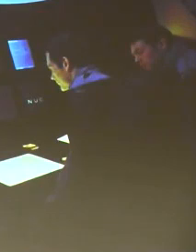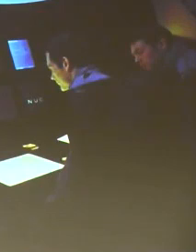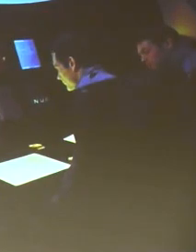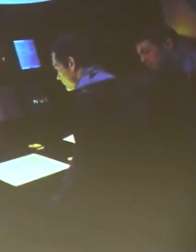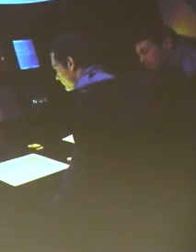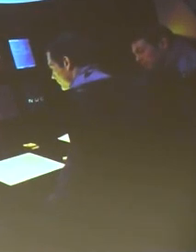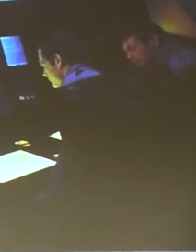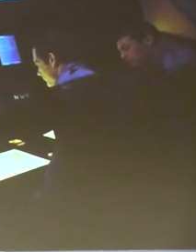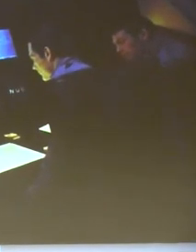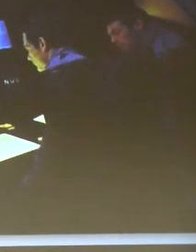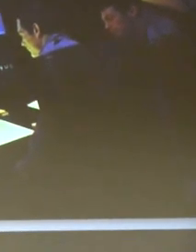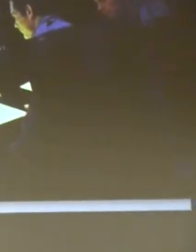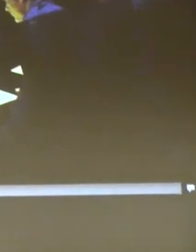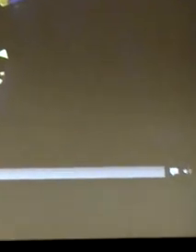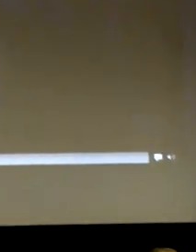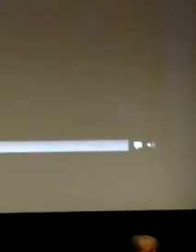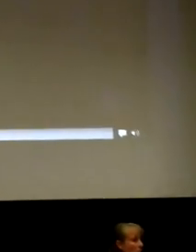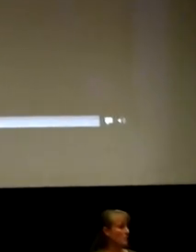it there.